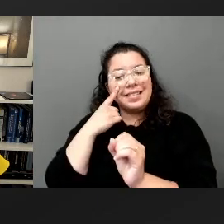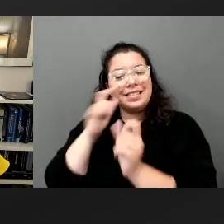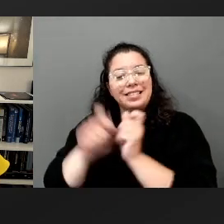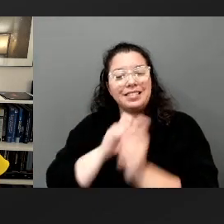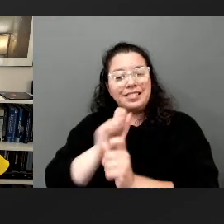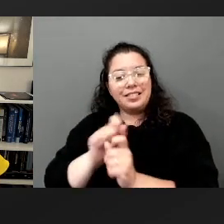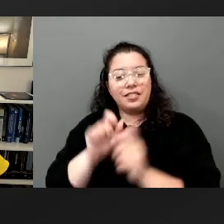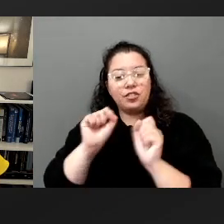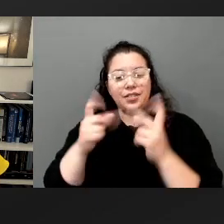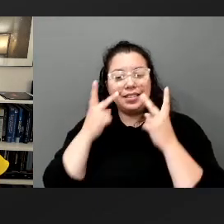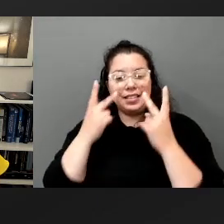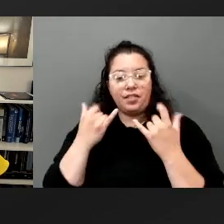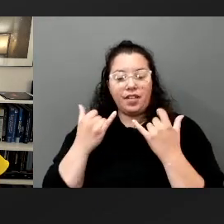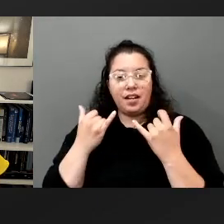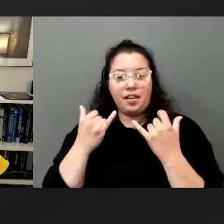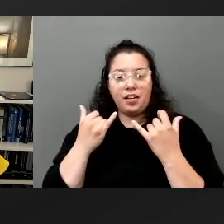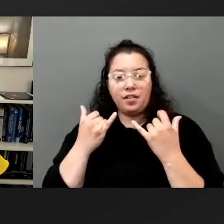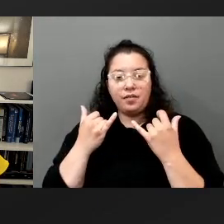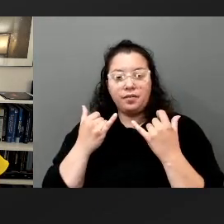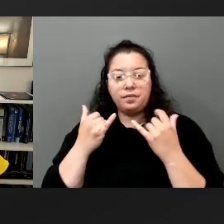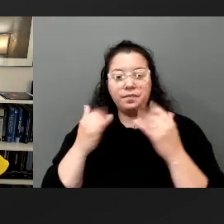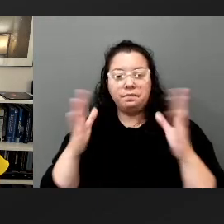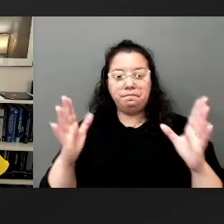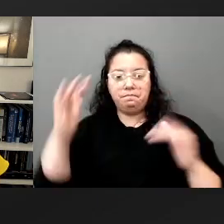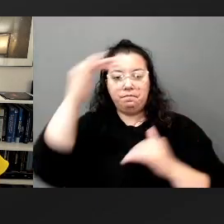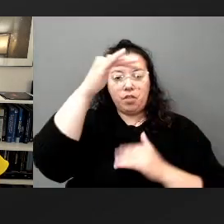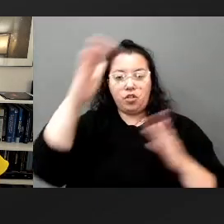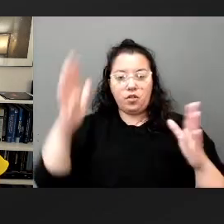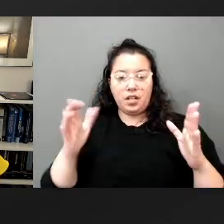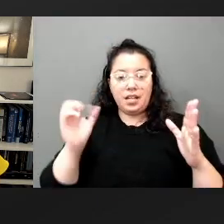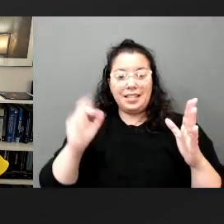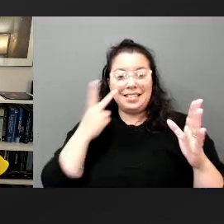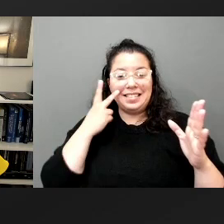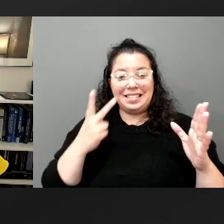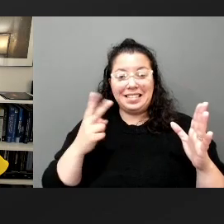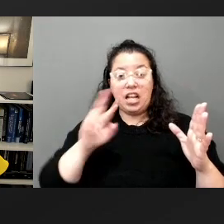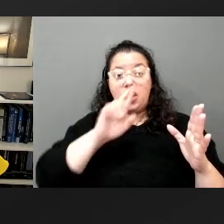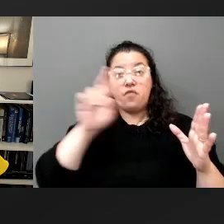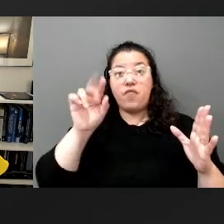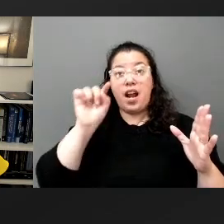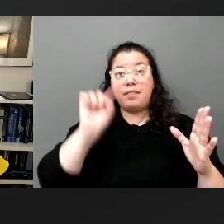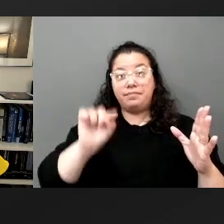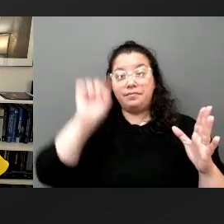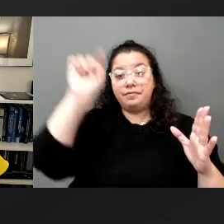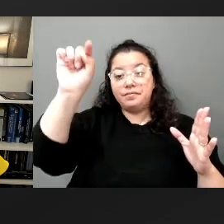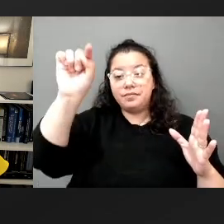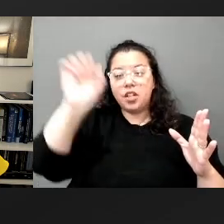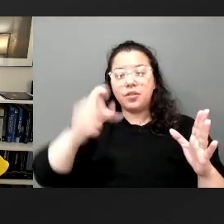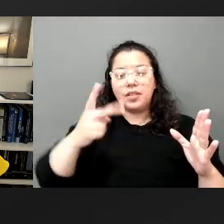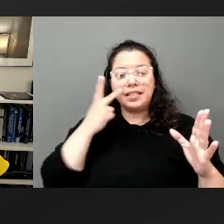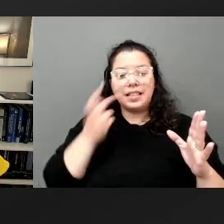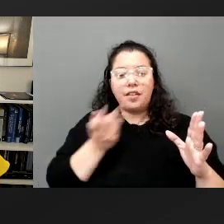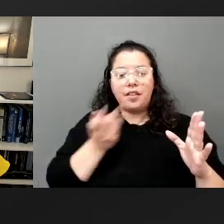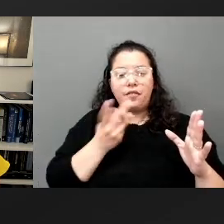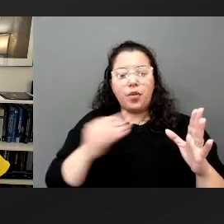to, there's 2 bright star-like objects in the upper right-hand corner. There's a few fainter ones near,